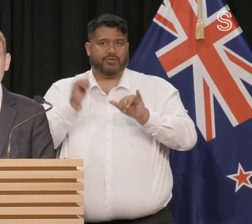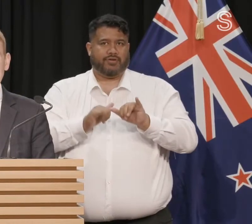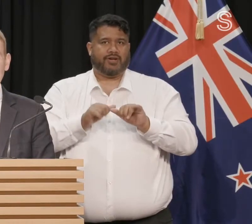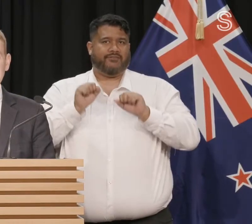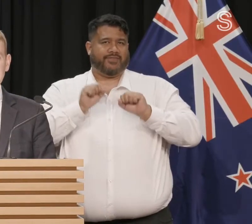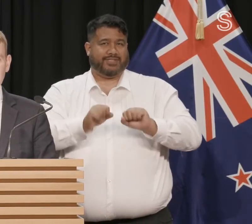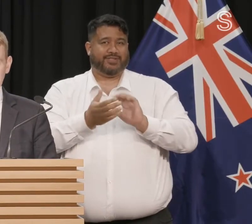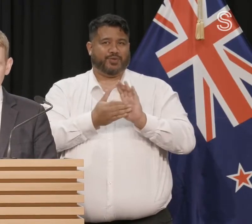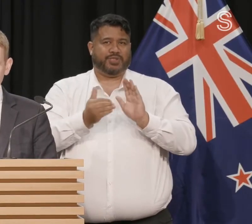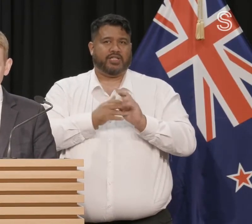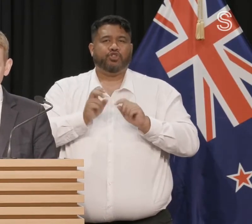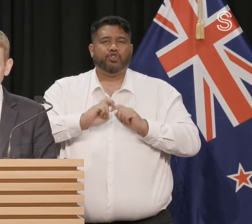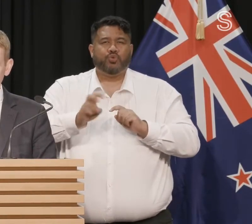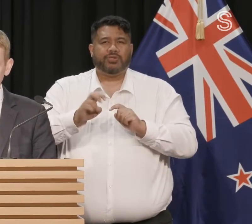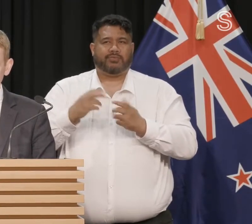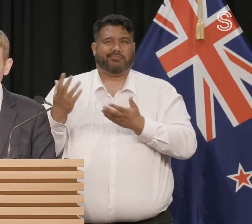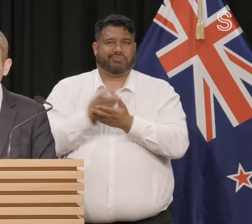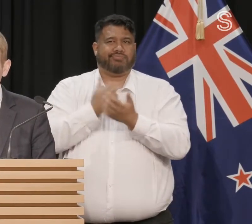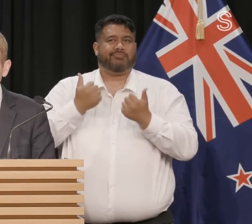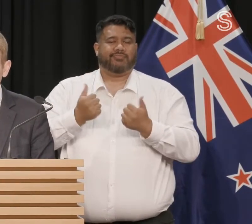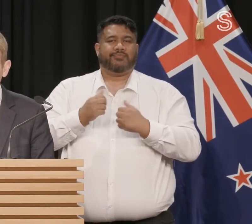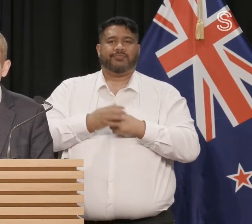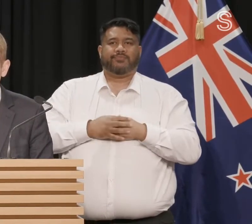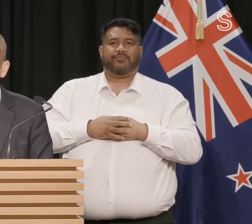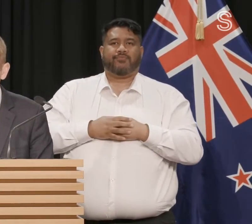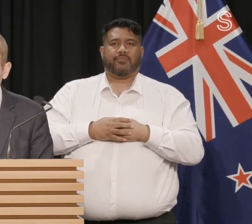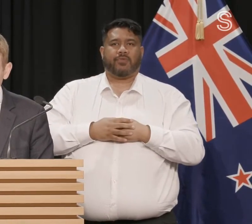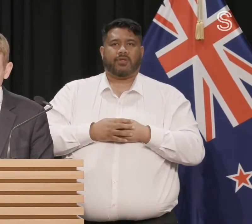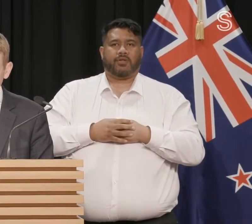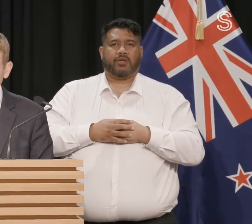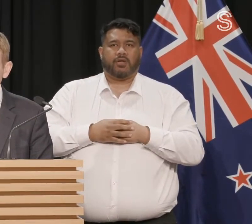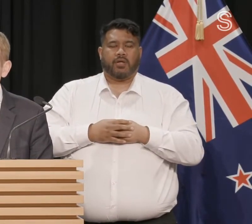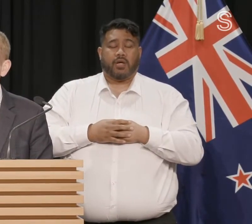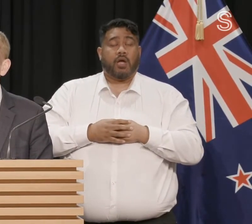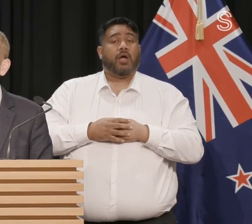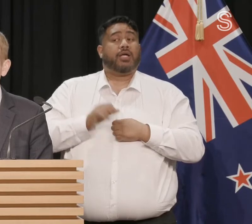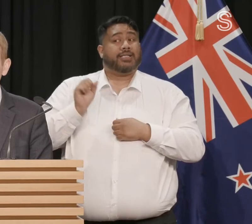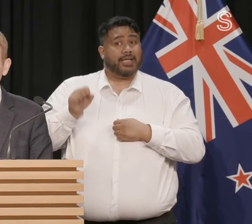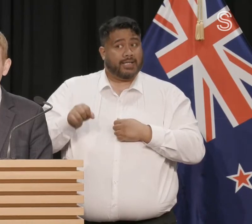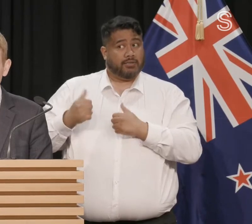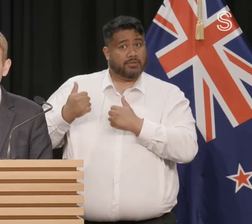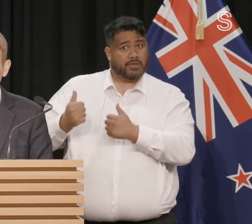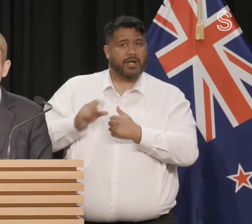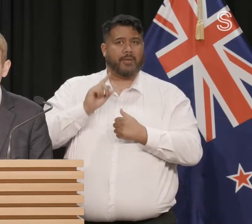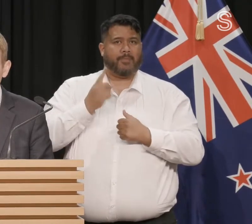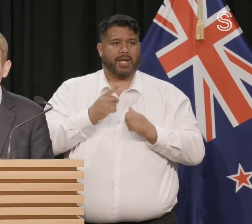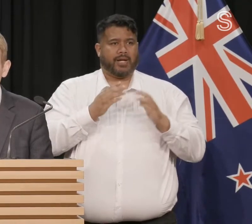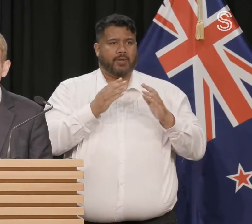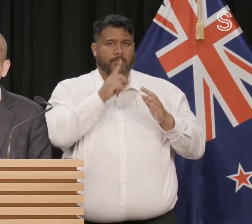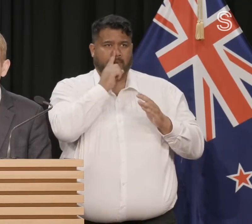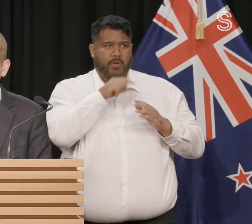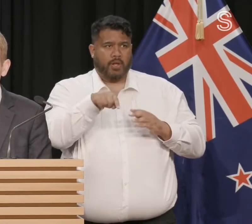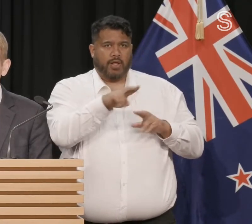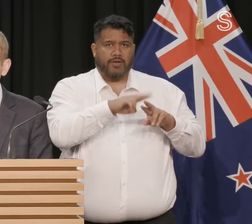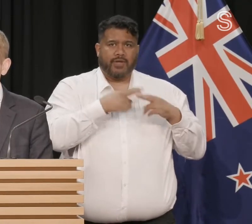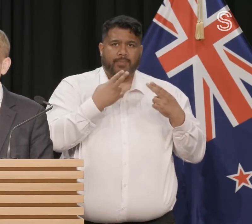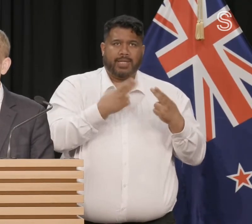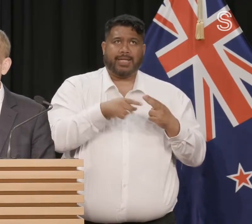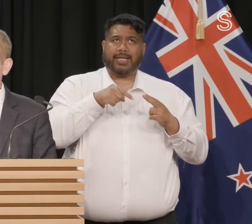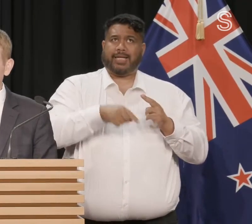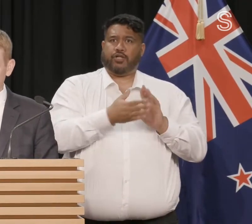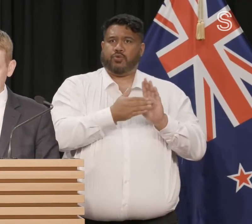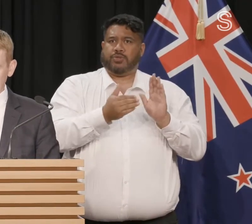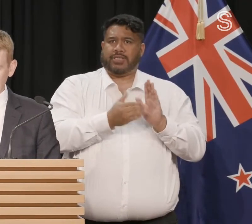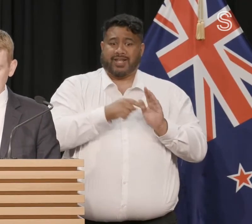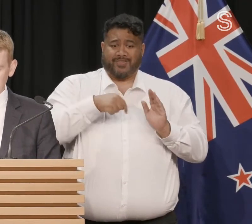know that 2023 has the potential to be tough going on households and those running businesses as the global cost of